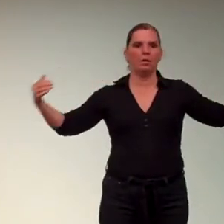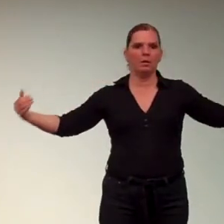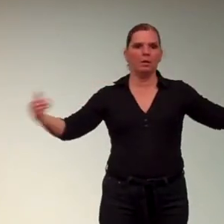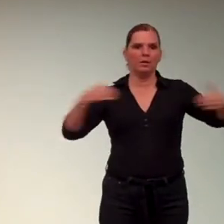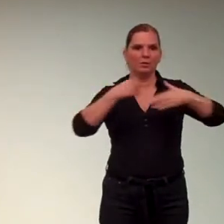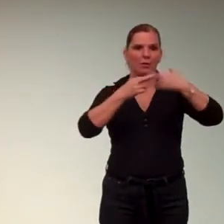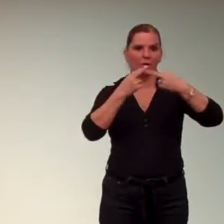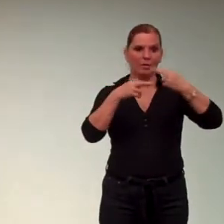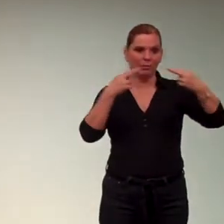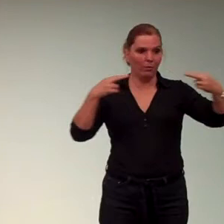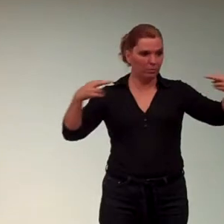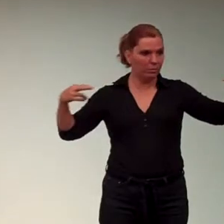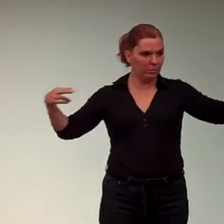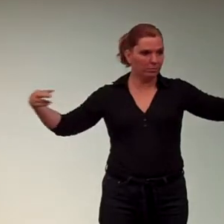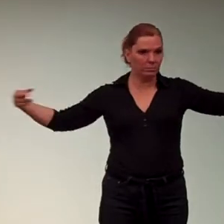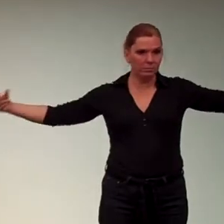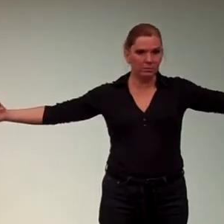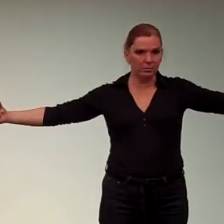all that stuff could be